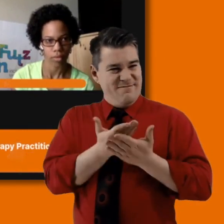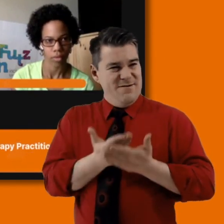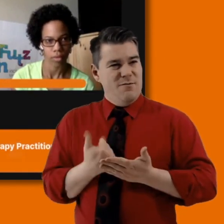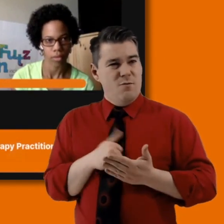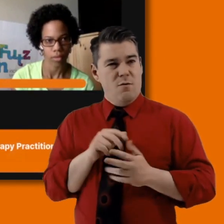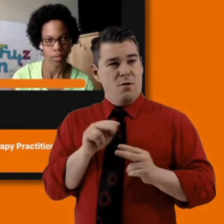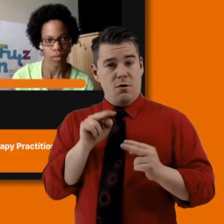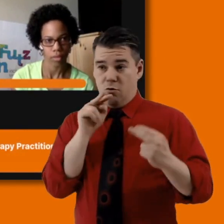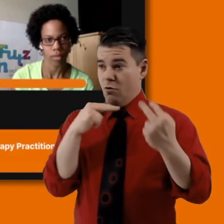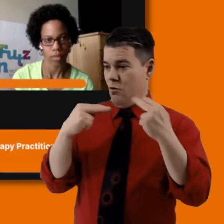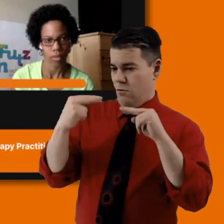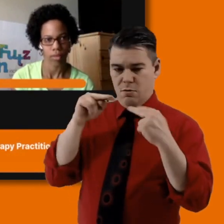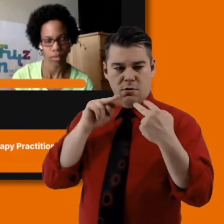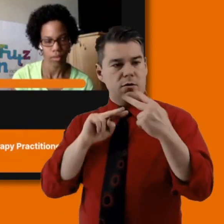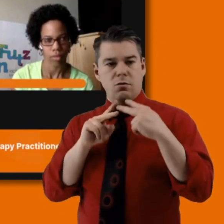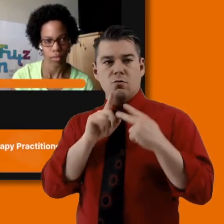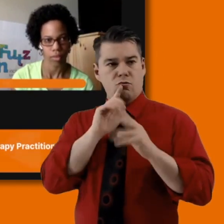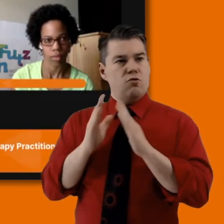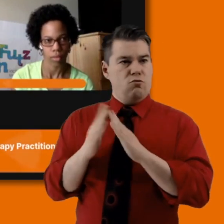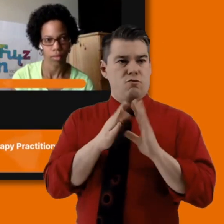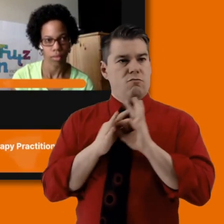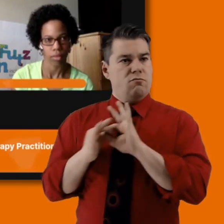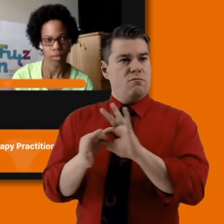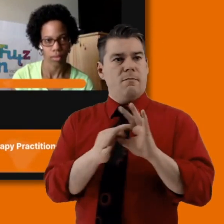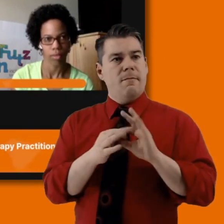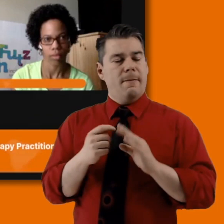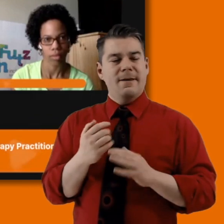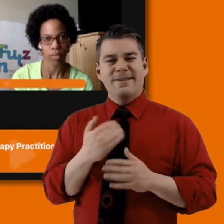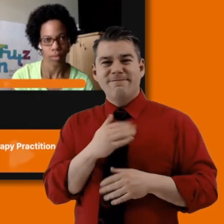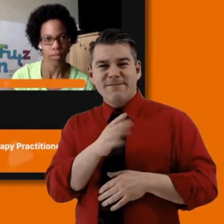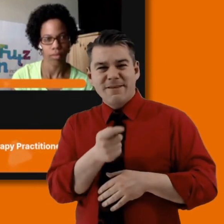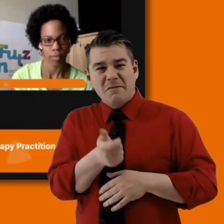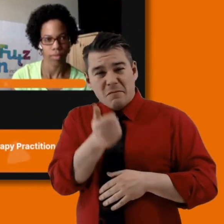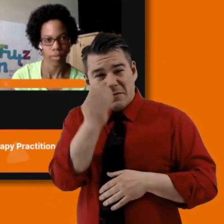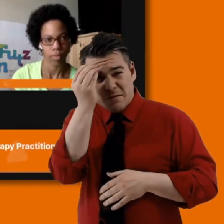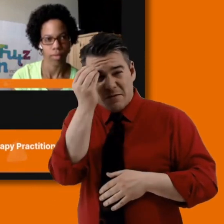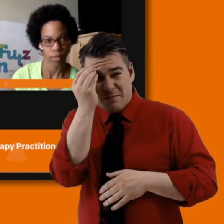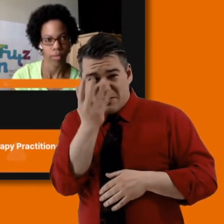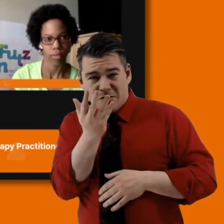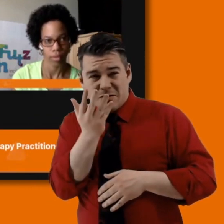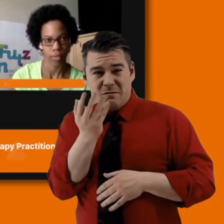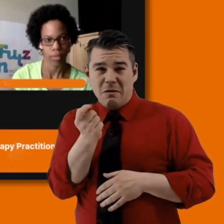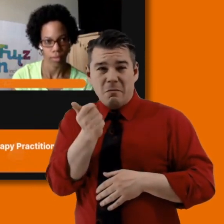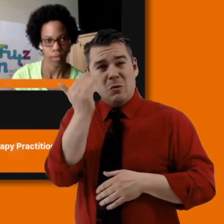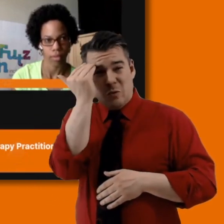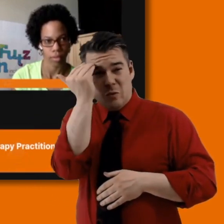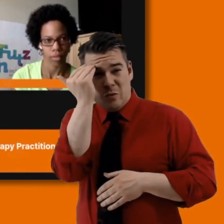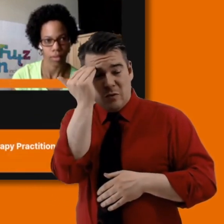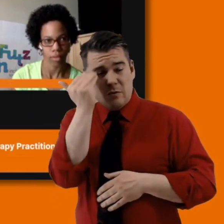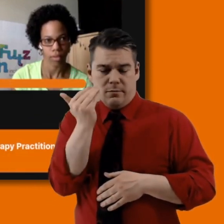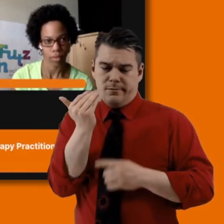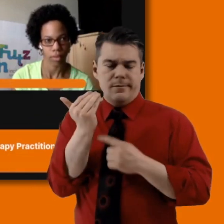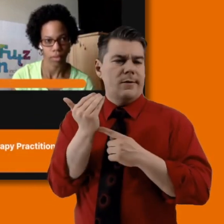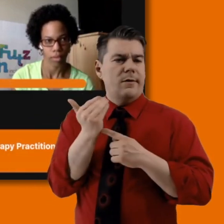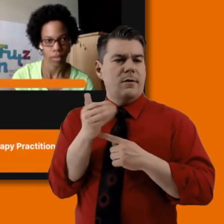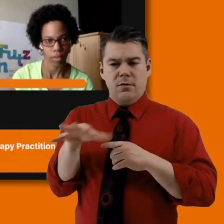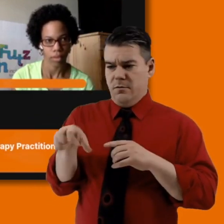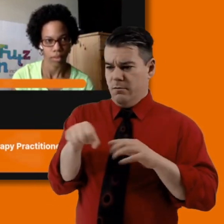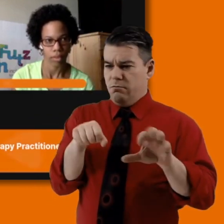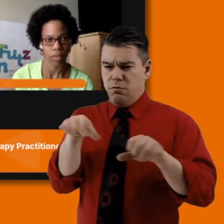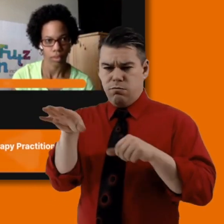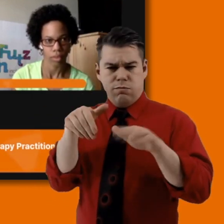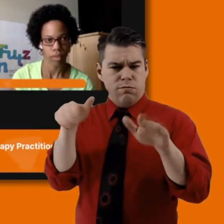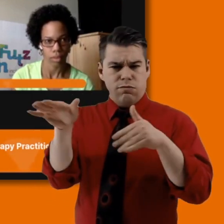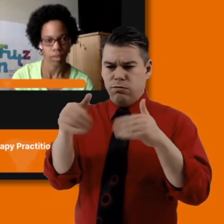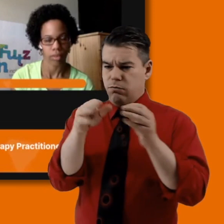at each other as a real community and we say, I have this little piece of information, I have this little piece of knowledge. How can we take all of that